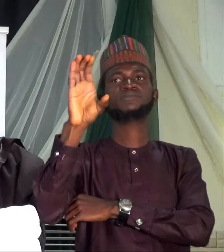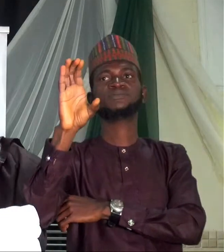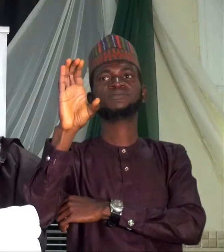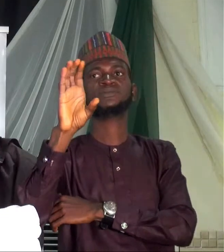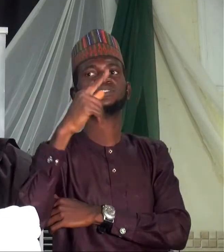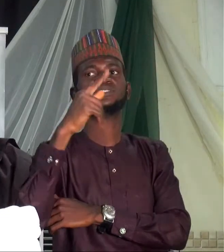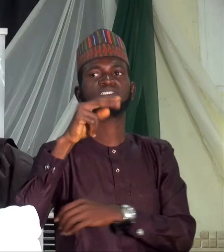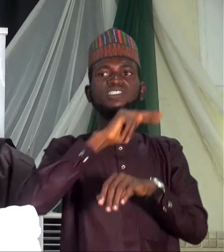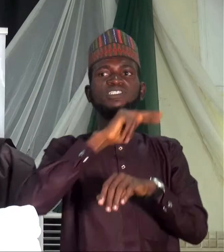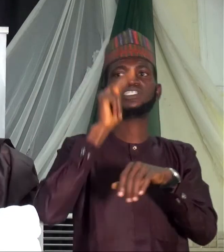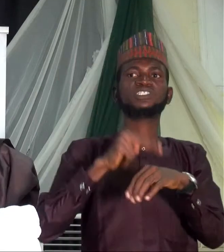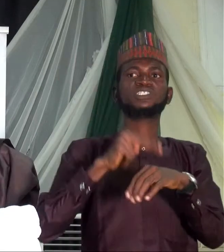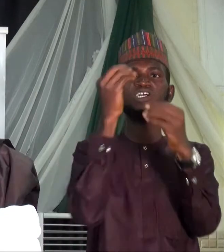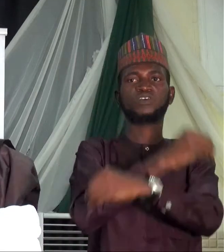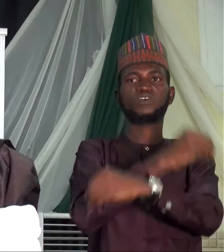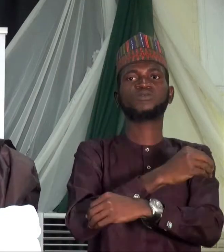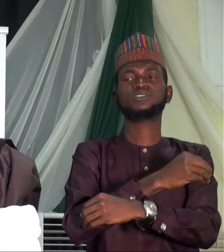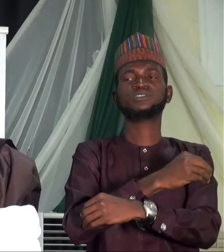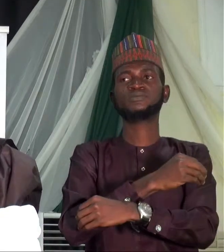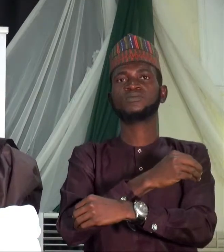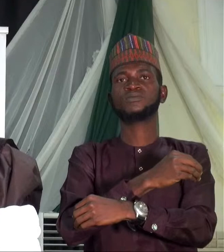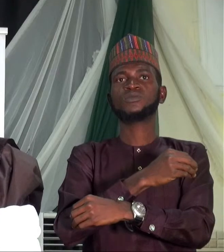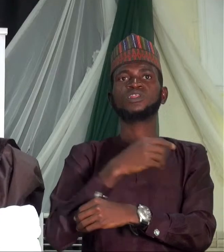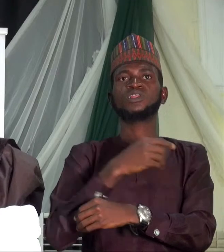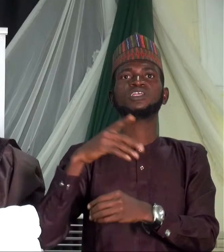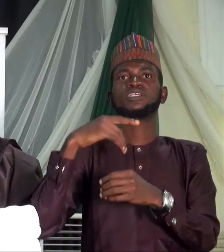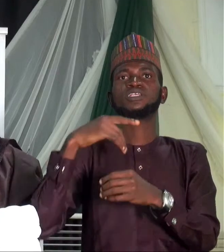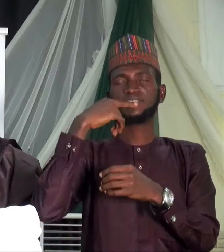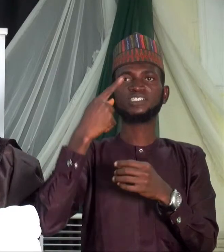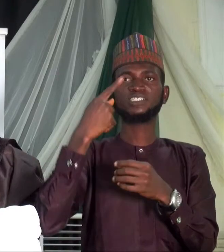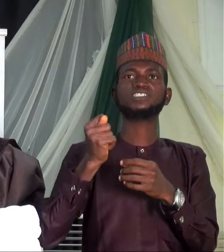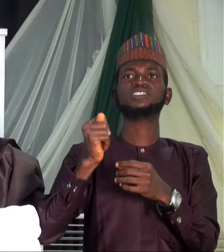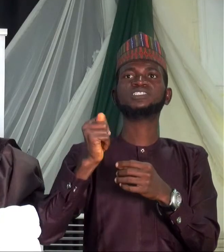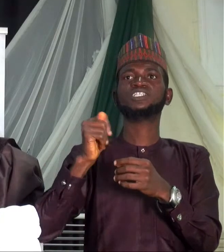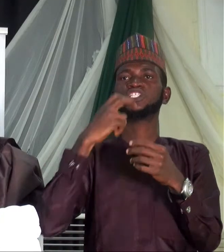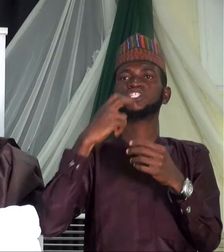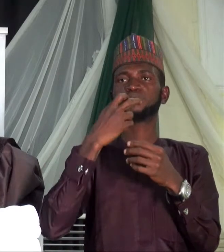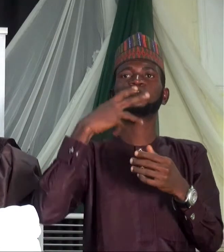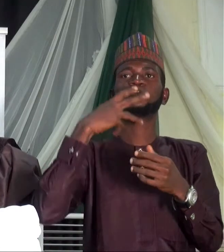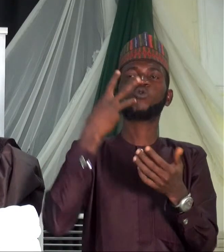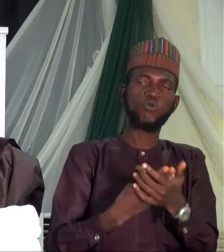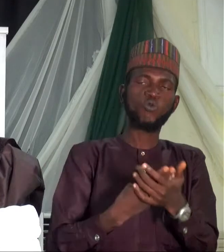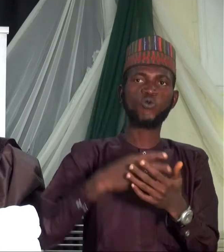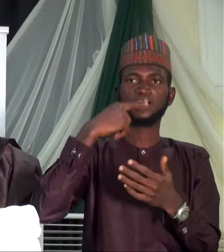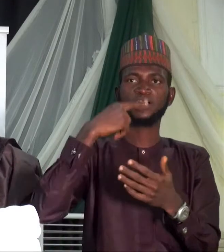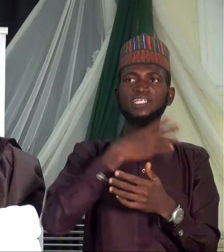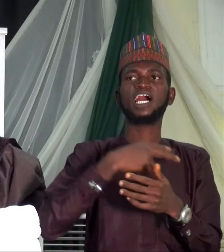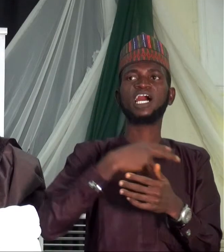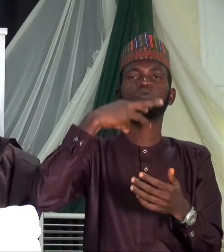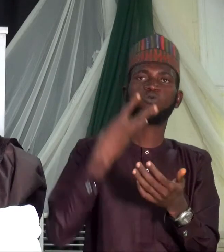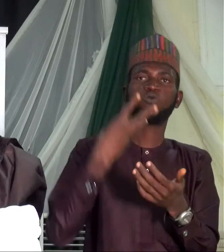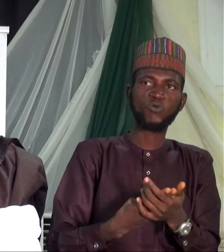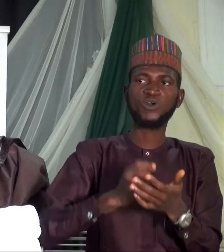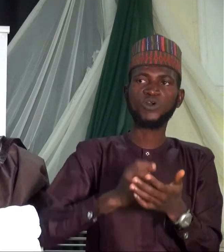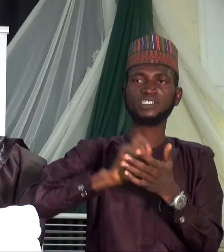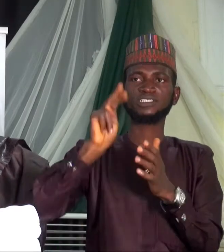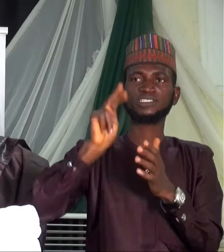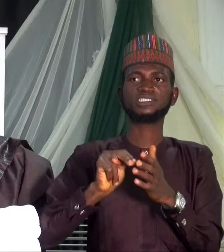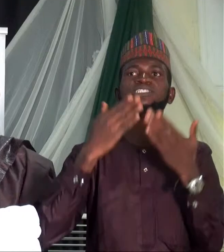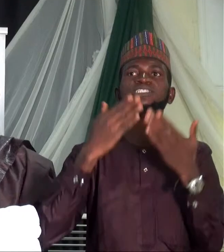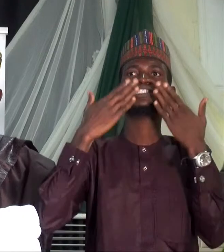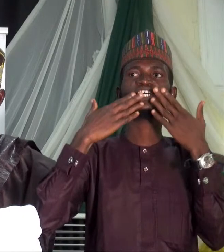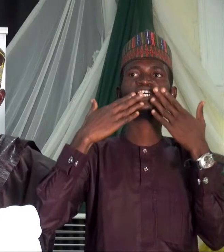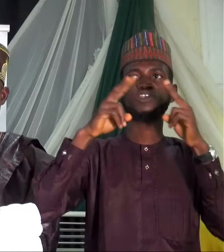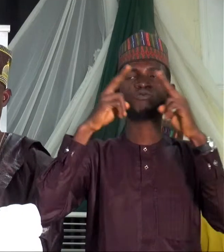We had the speech well written and well rendered. So we thank you very much, and we believe that